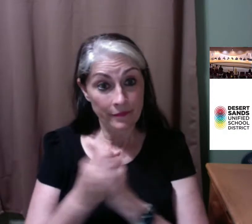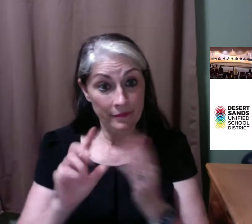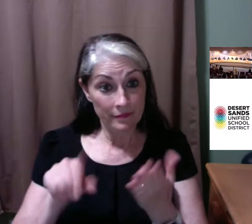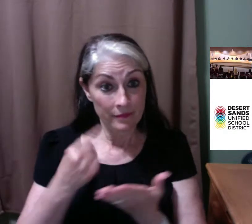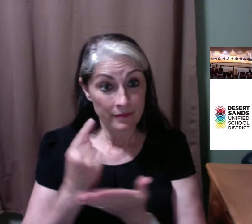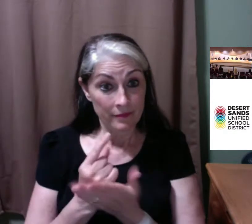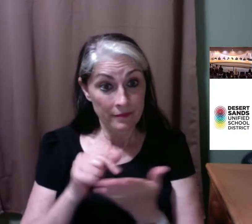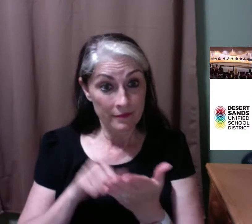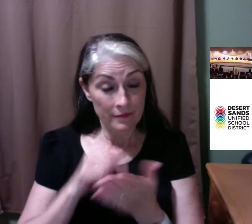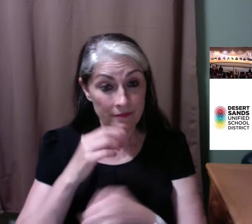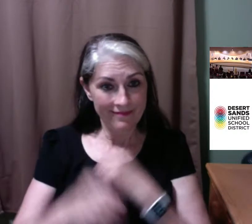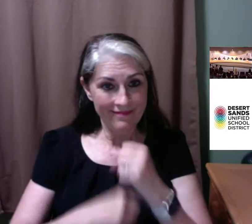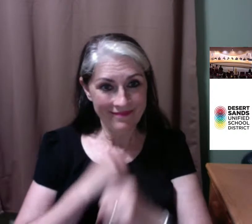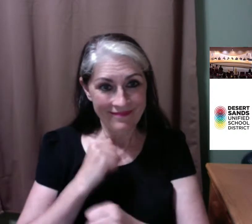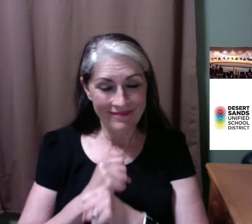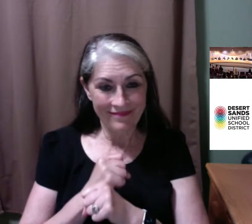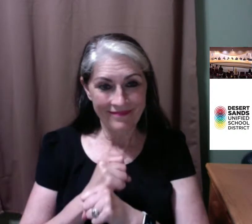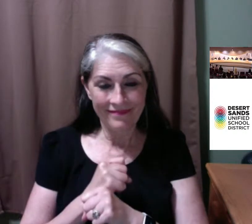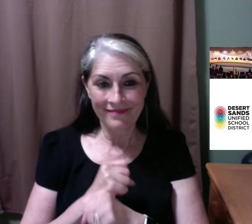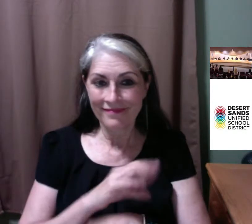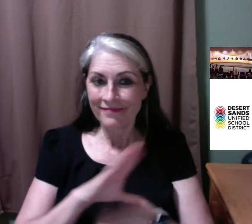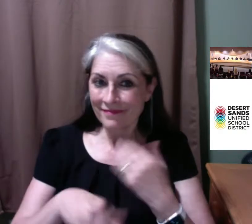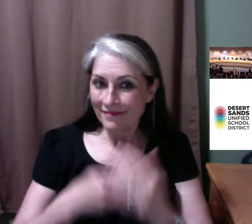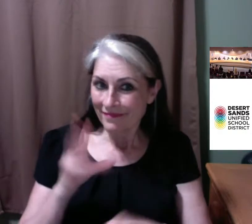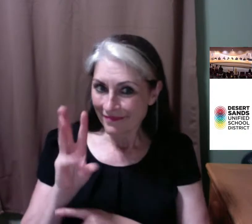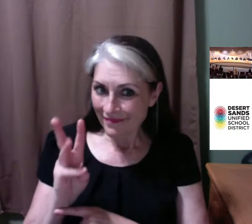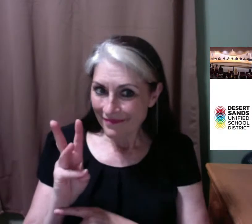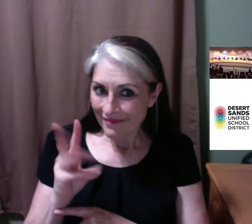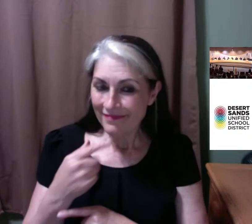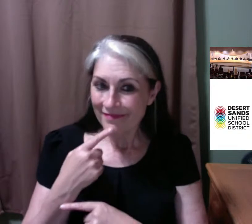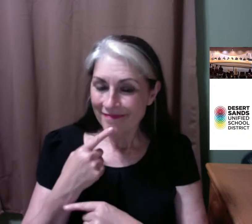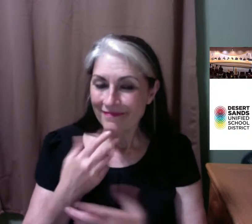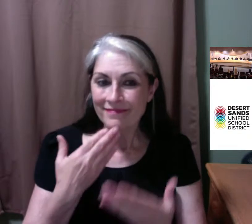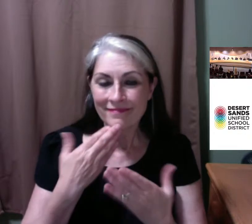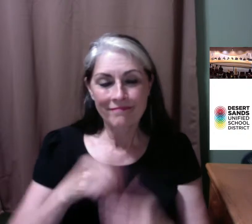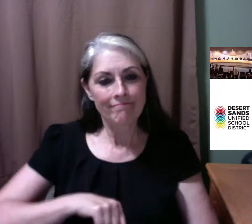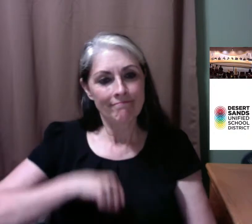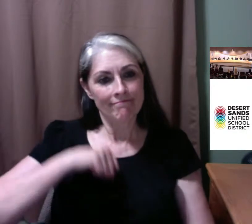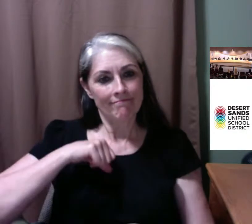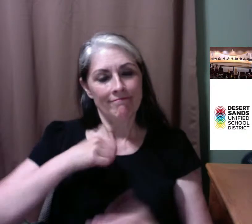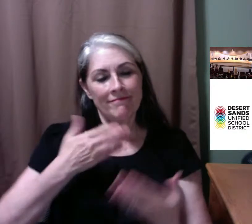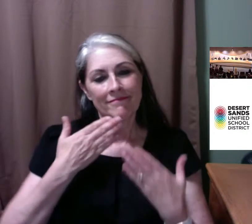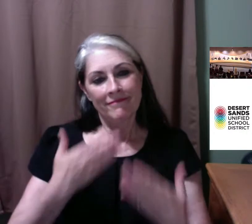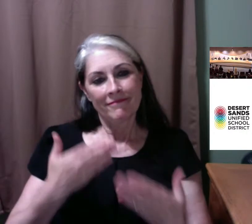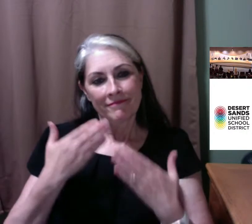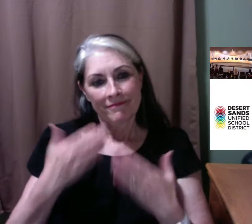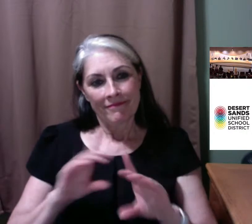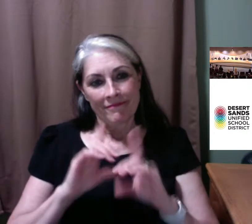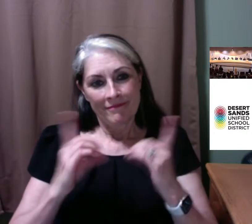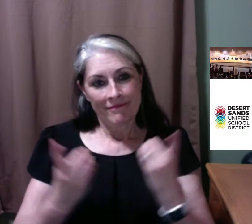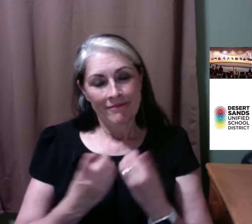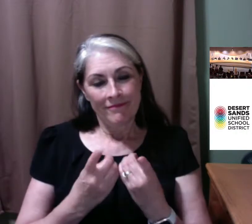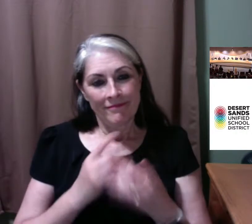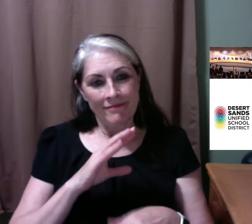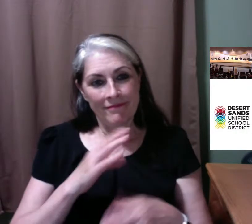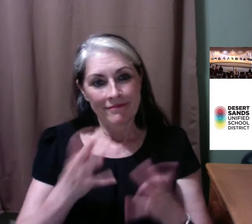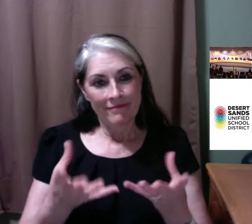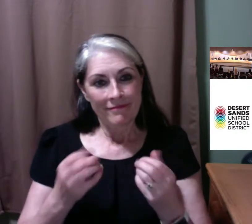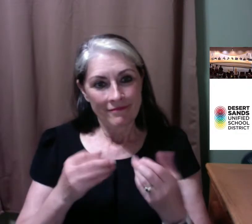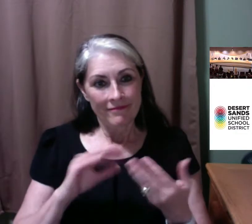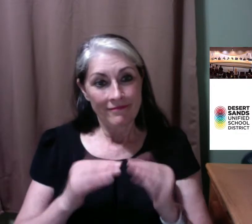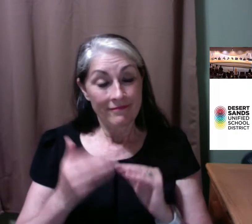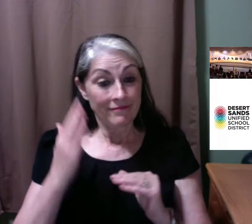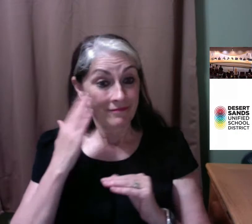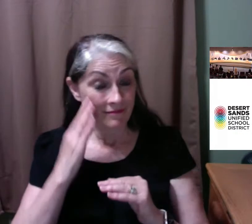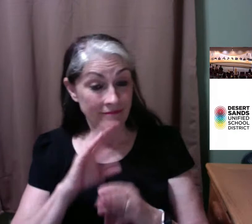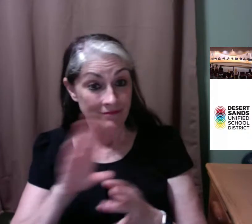graduations this year. And so on behalf of all six of us, we want to say how proud we are. Thank you. As a district, we want all of our community to know all